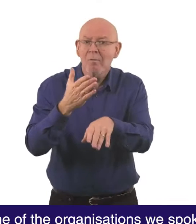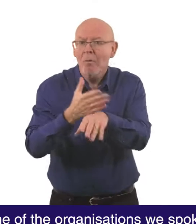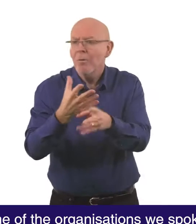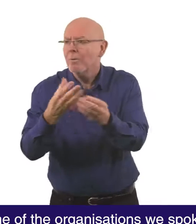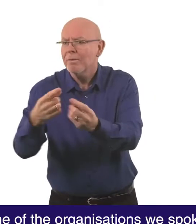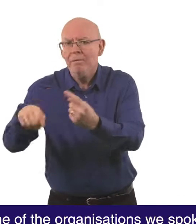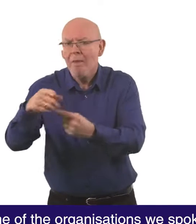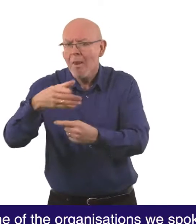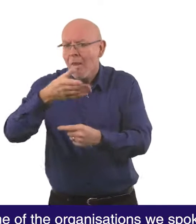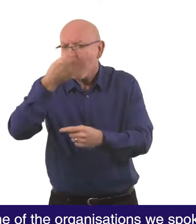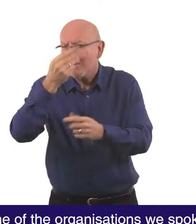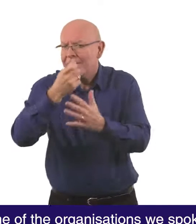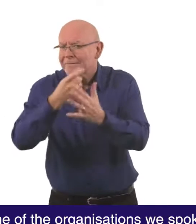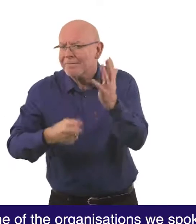learning disabled people.